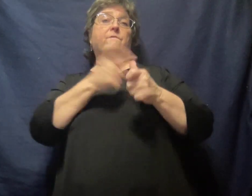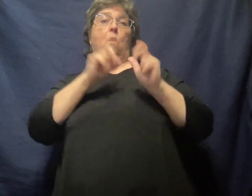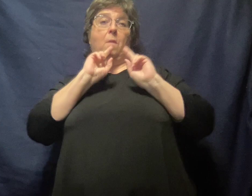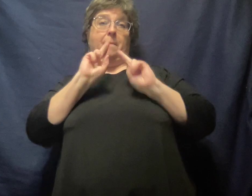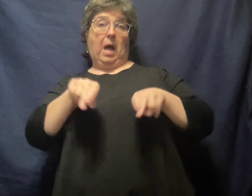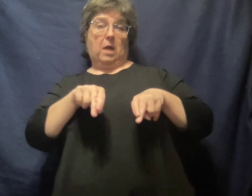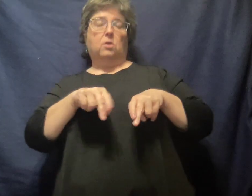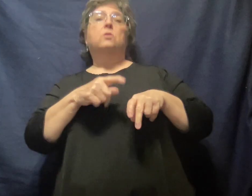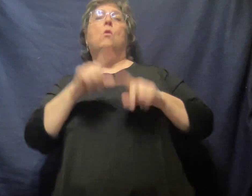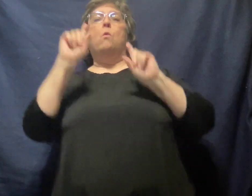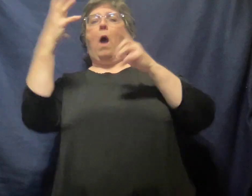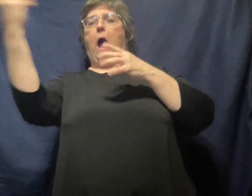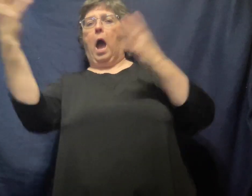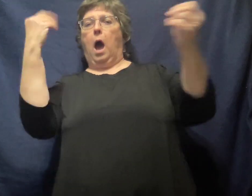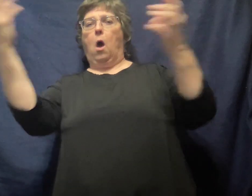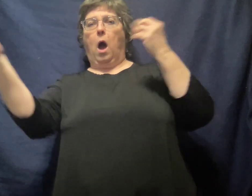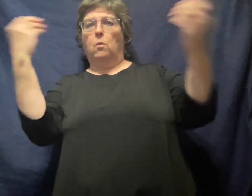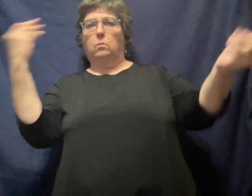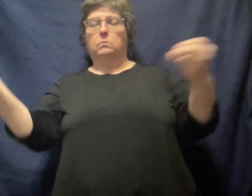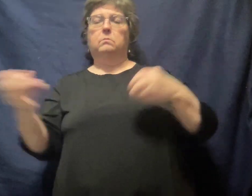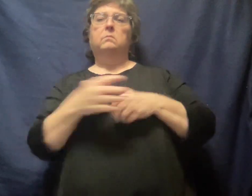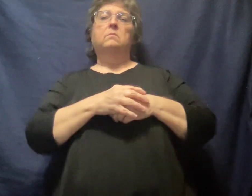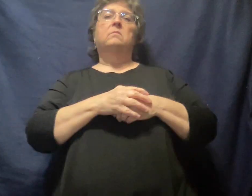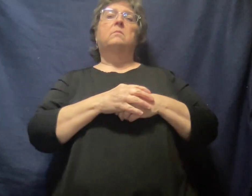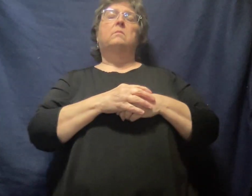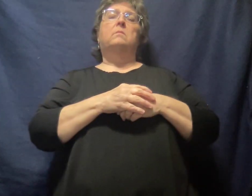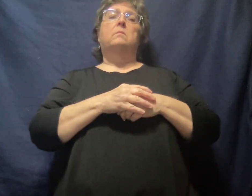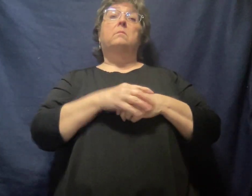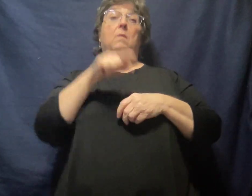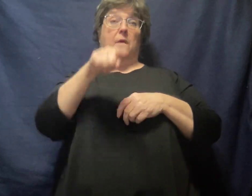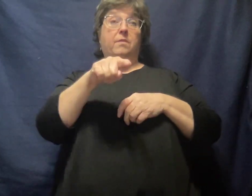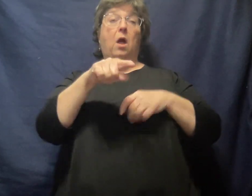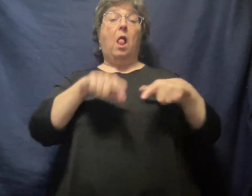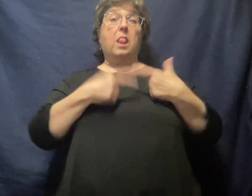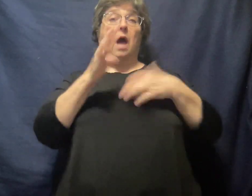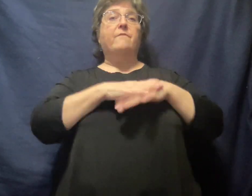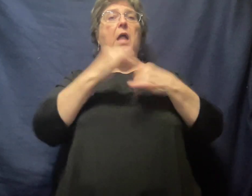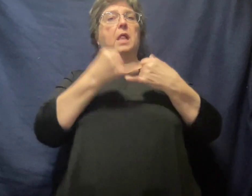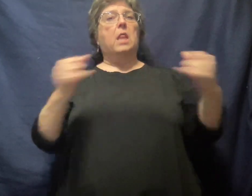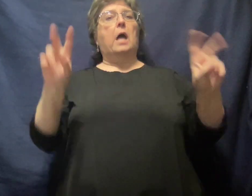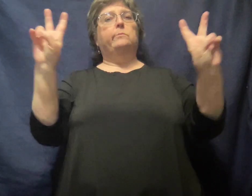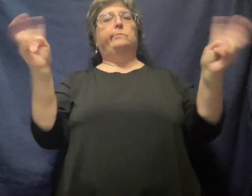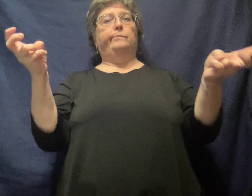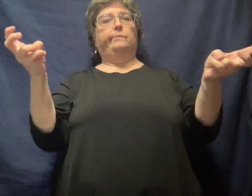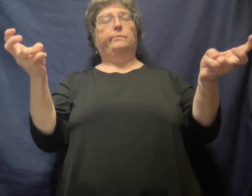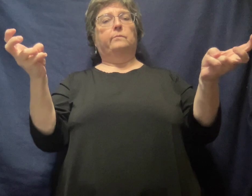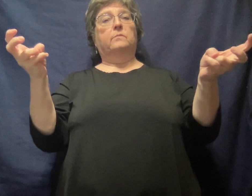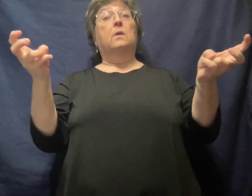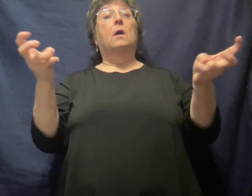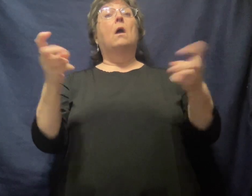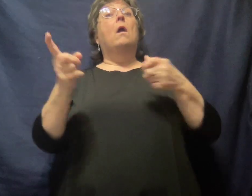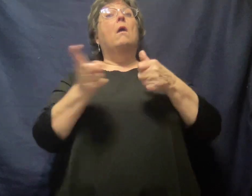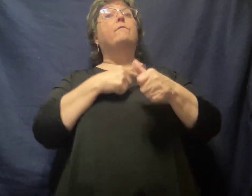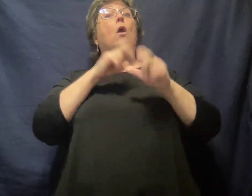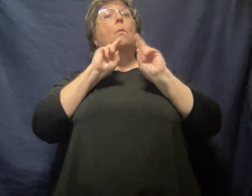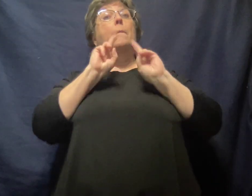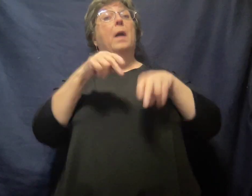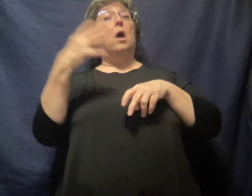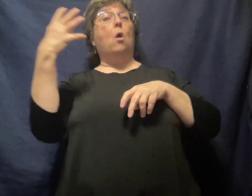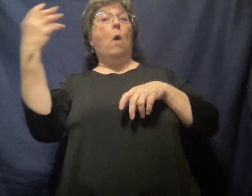responding to these emergency situations, and they are putting their lives on the line because when a first responder goes out, they